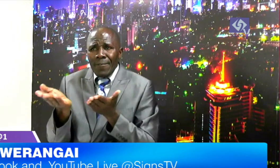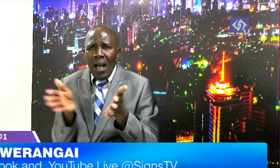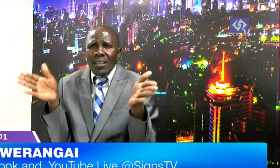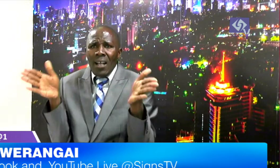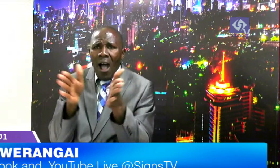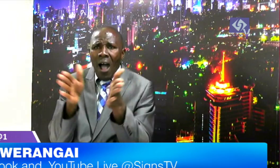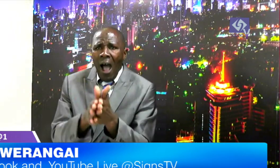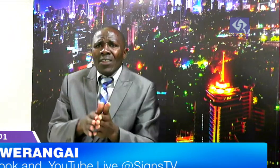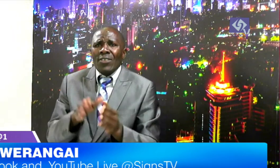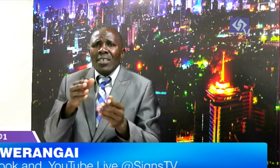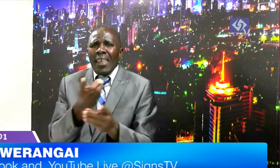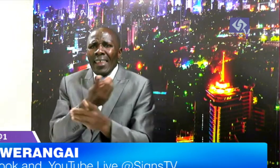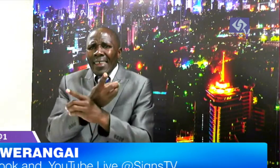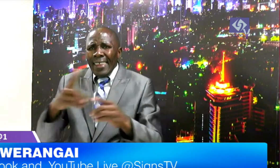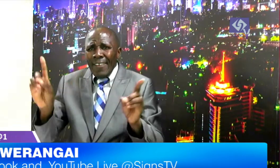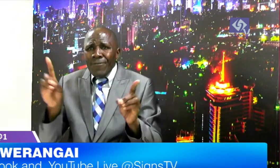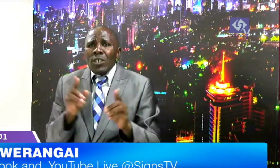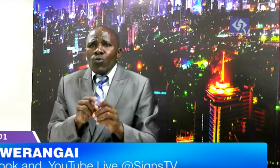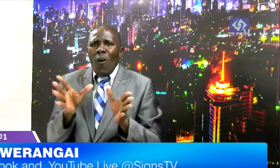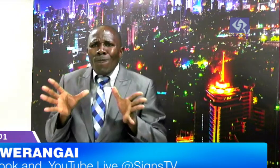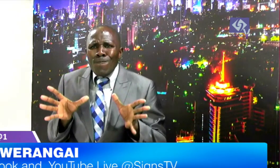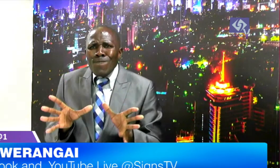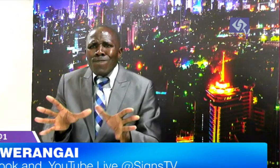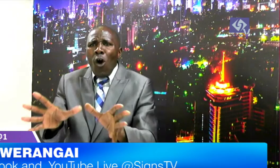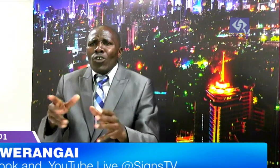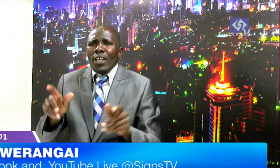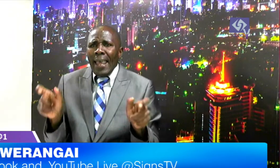and disciplined forces medical schemes.